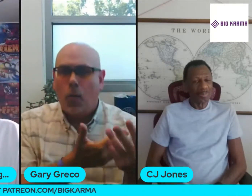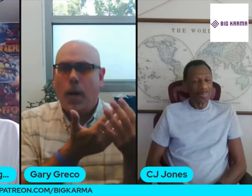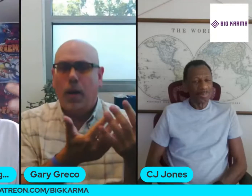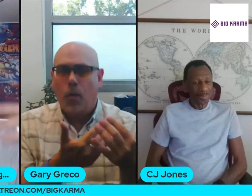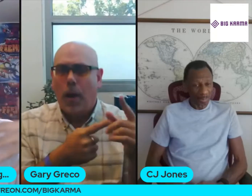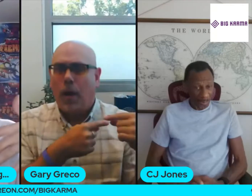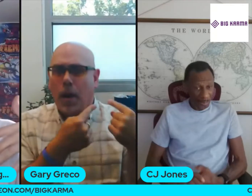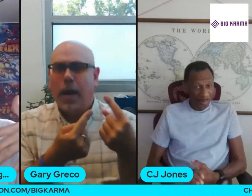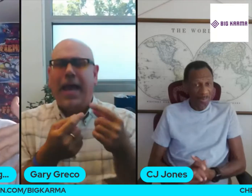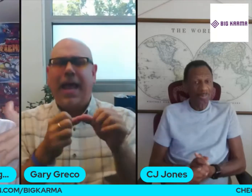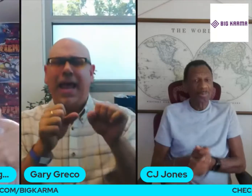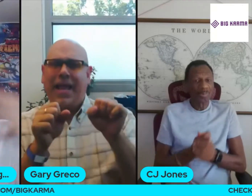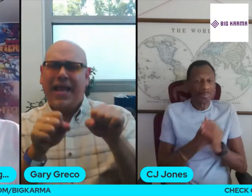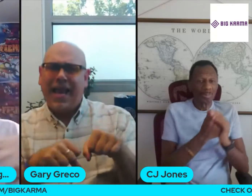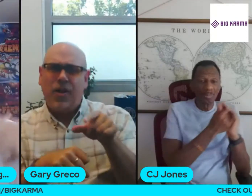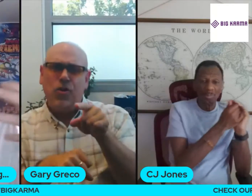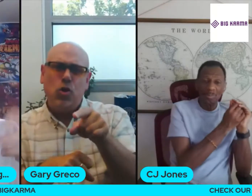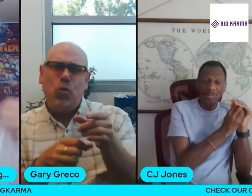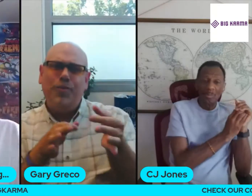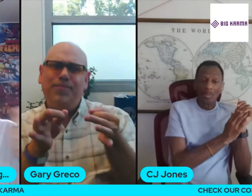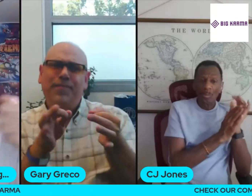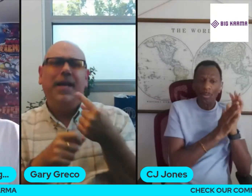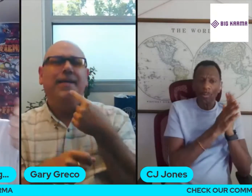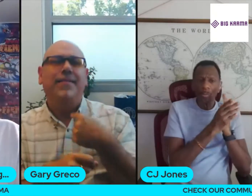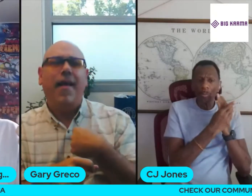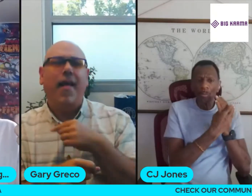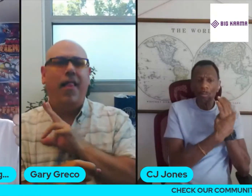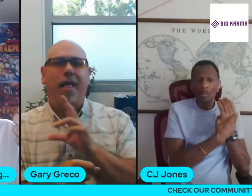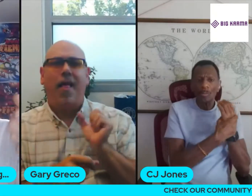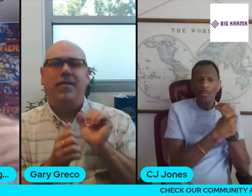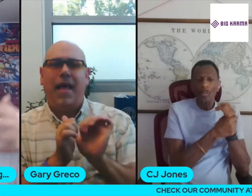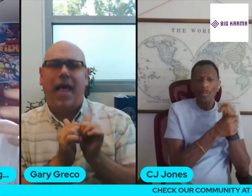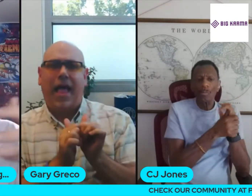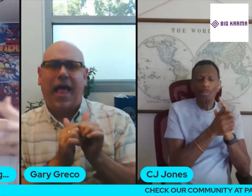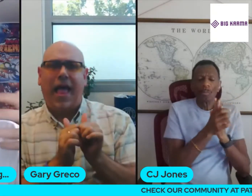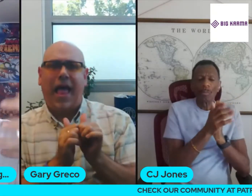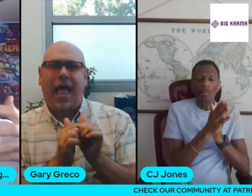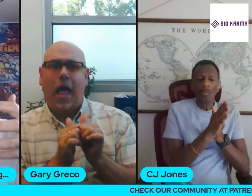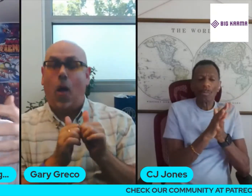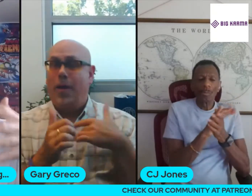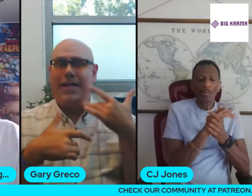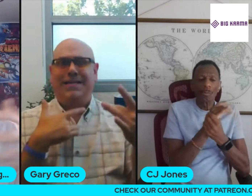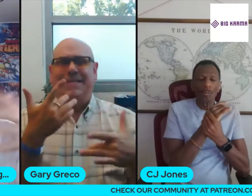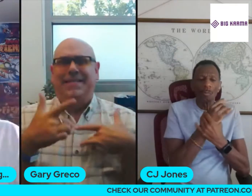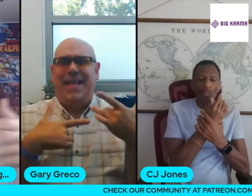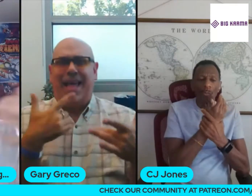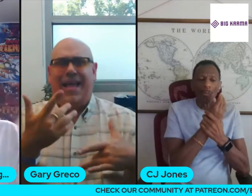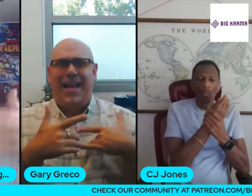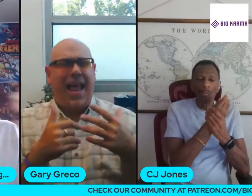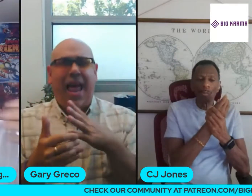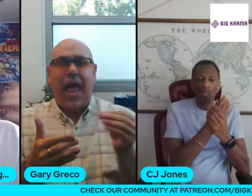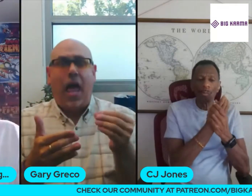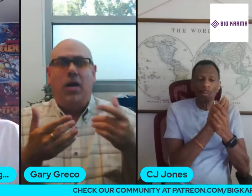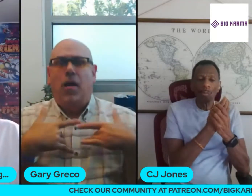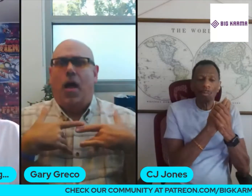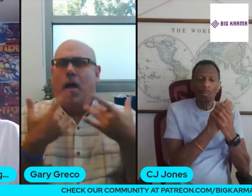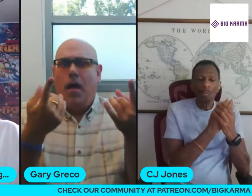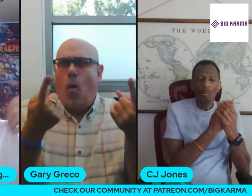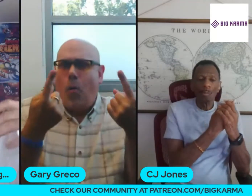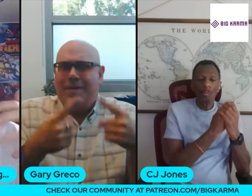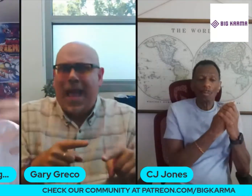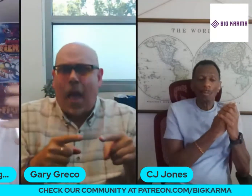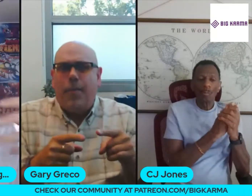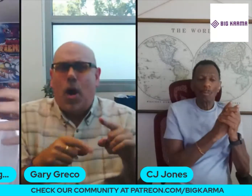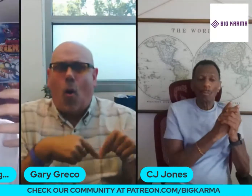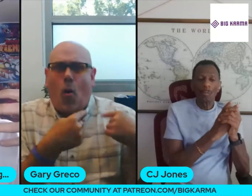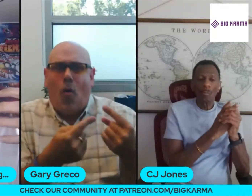you tell us how exciting and what's happening over the last couple of